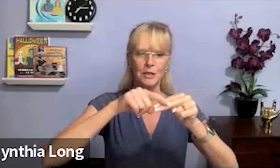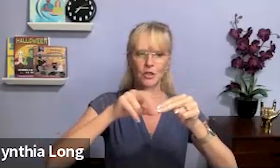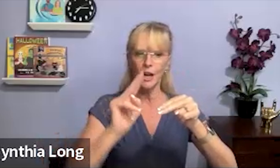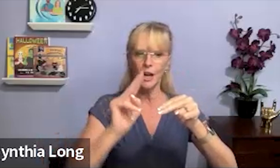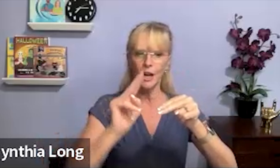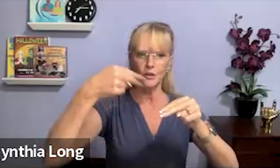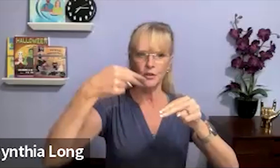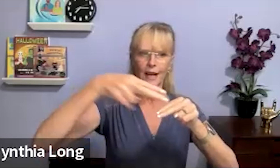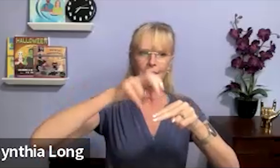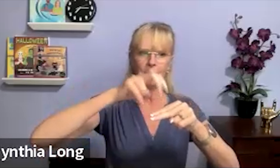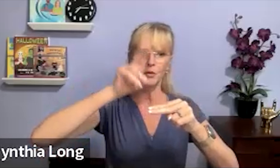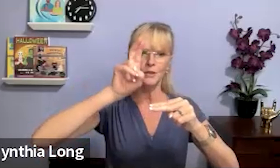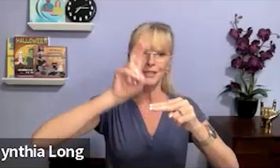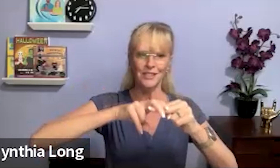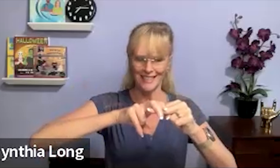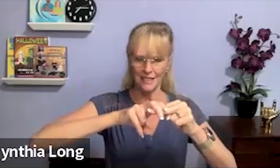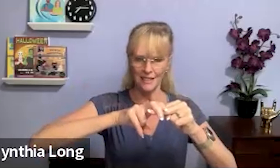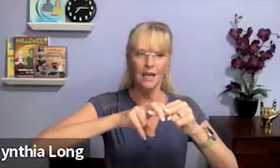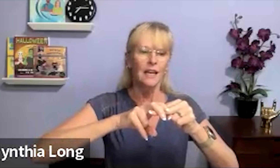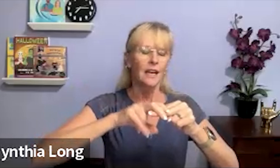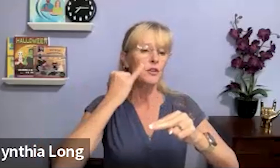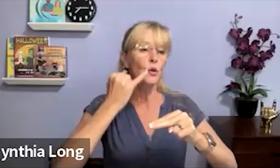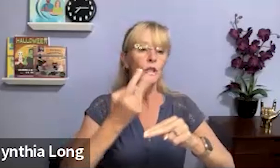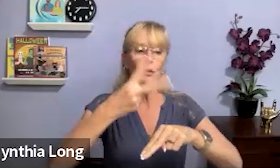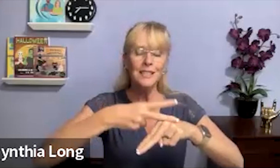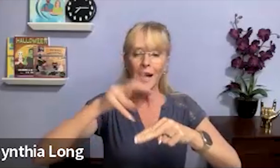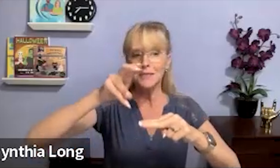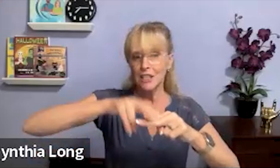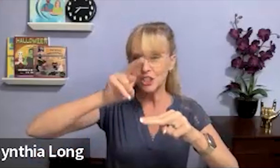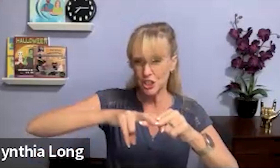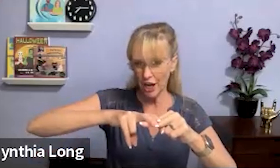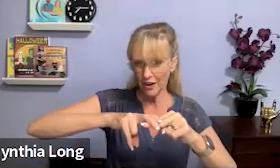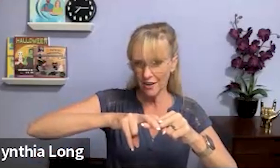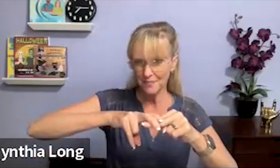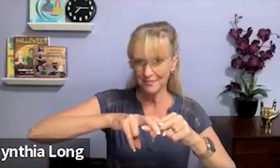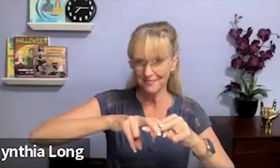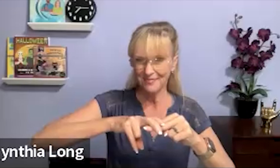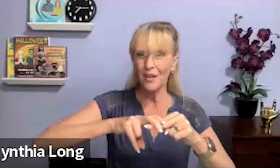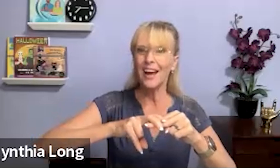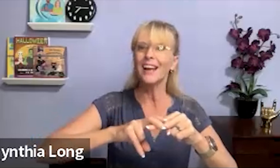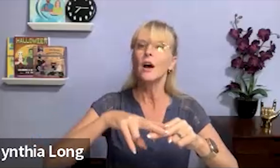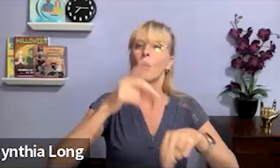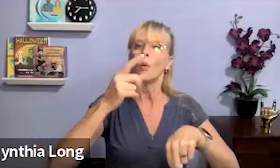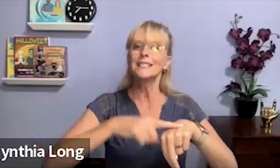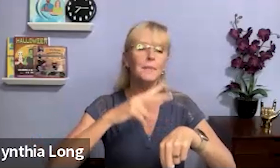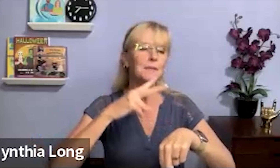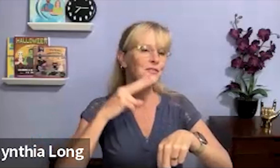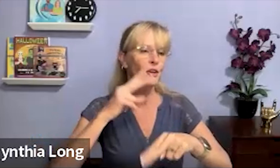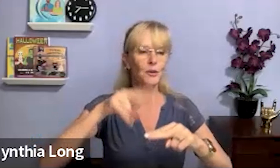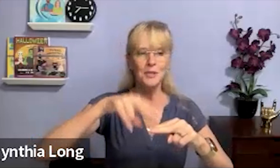your chair, and these are your legs. So you're going to sit. Now, if you do it 2 times, that's chair. Okay. 1 time it's a verb, so